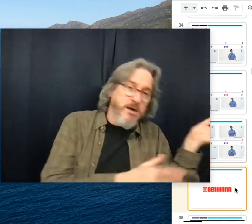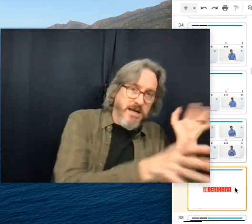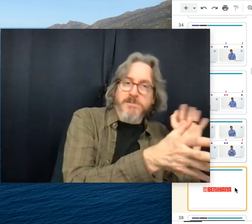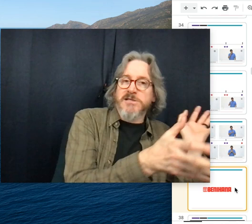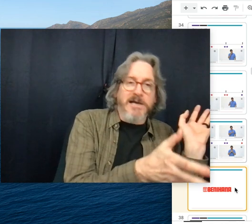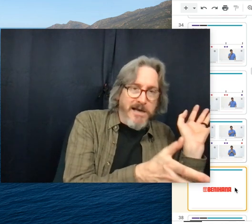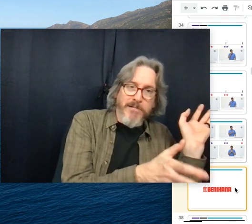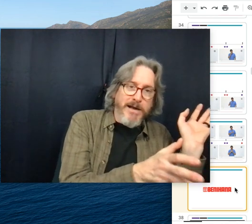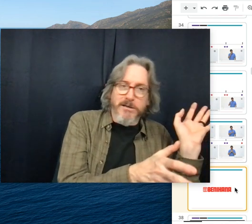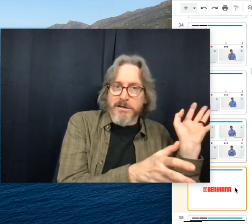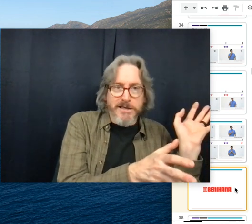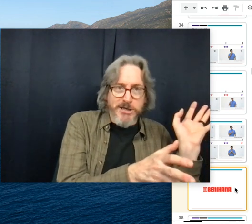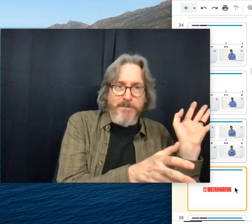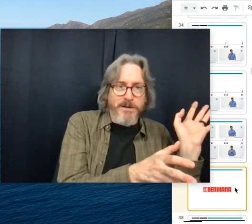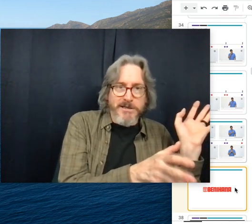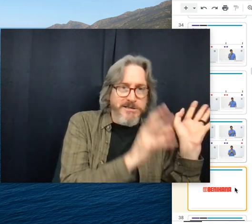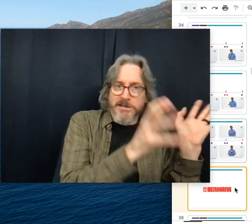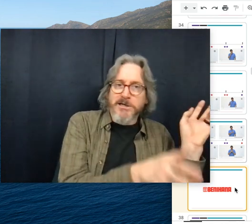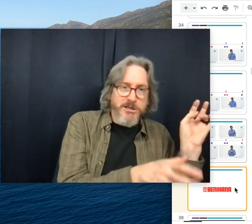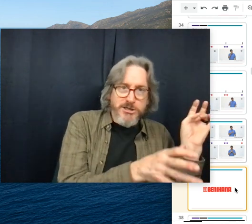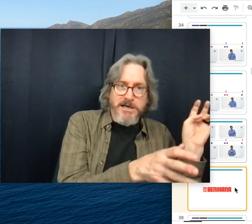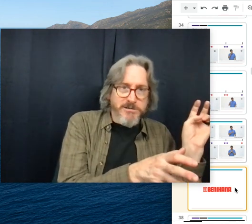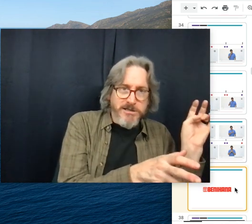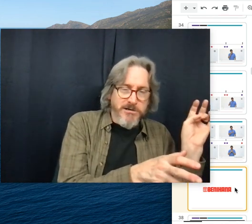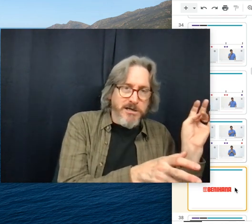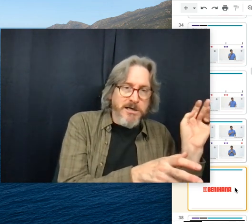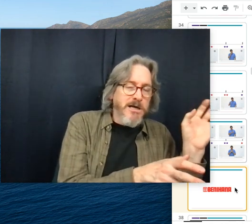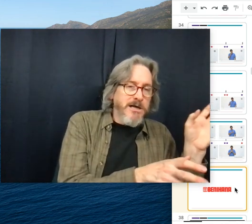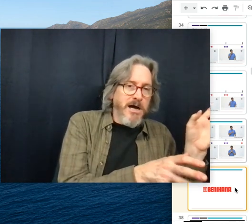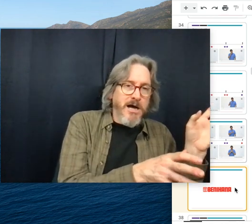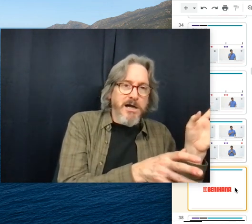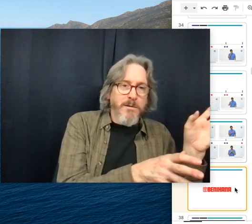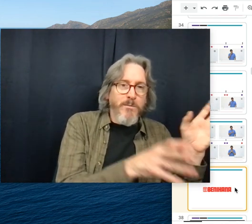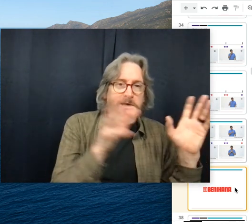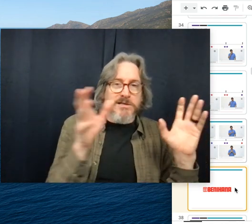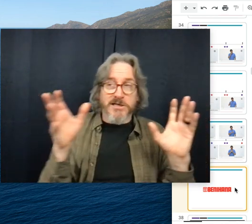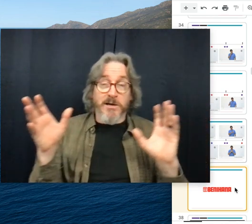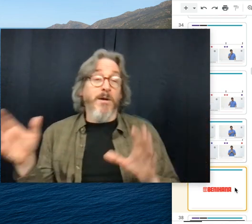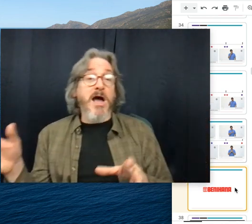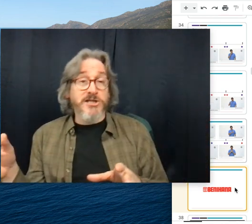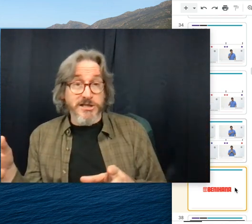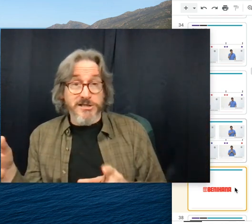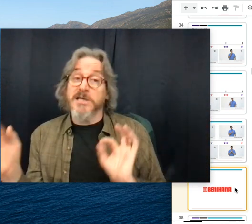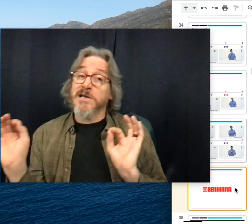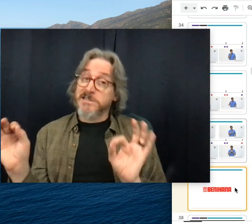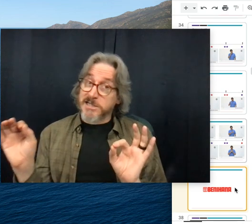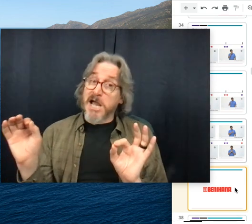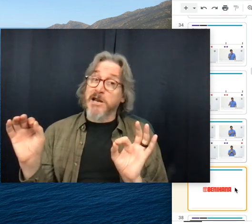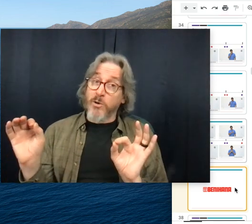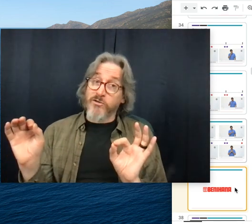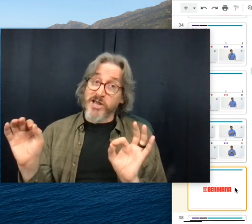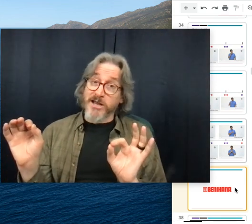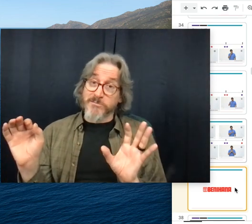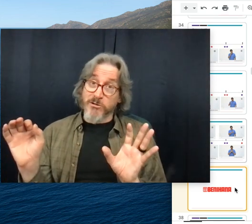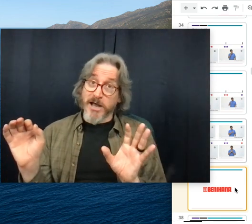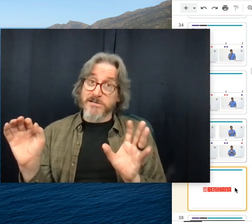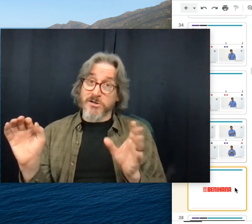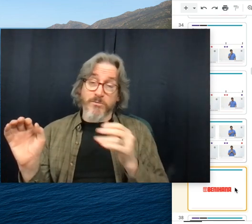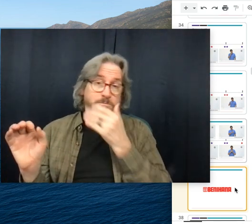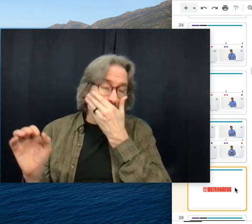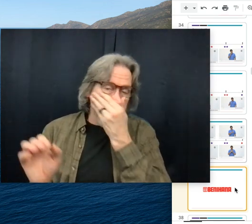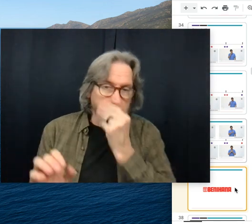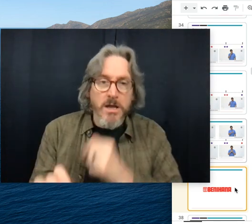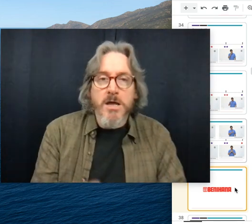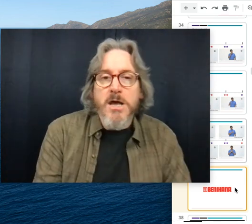two tables are like any regular, like Japanese, Chinese restaurant. But the hibachis, it's a kind of cool thing. Okay.